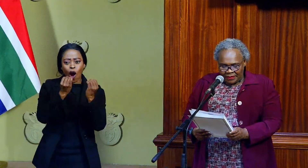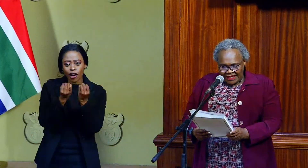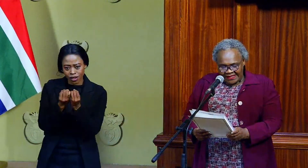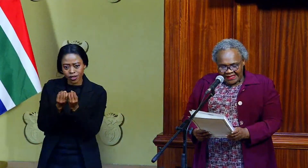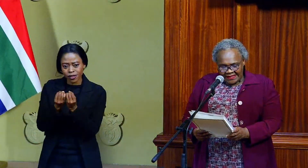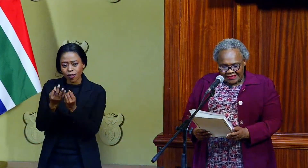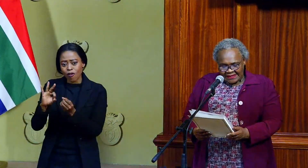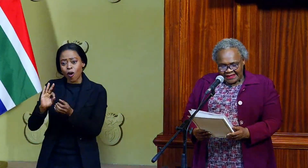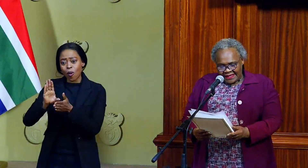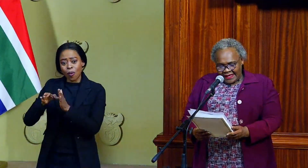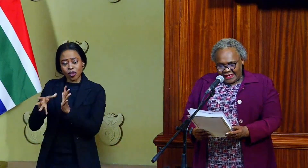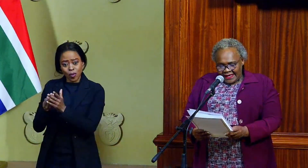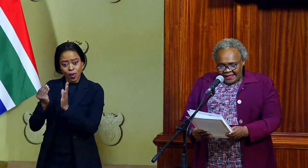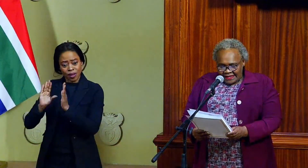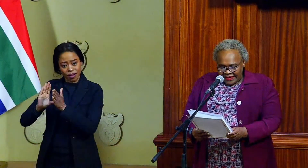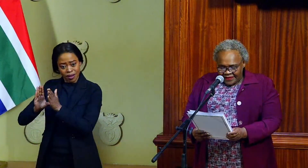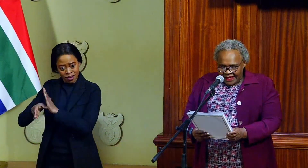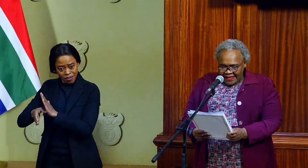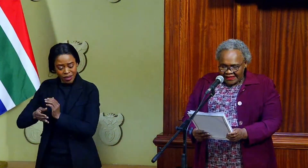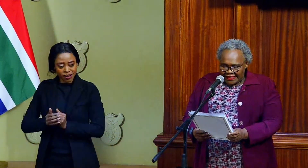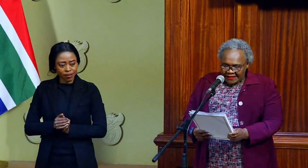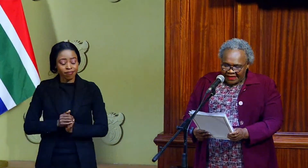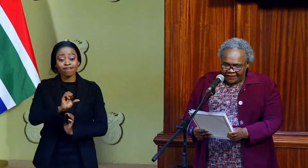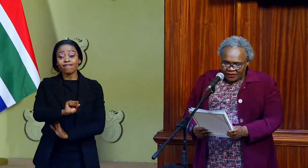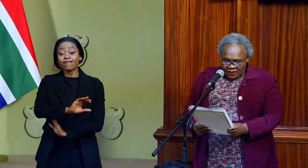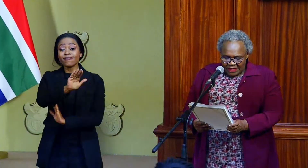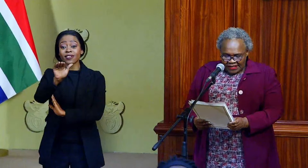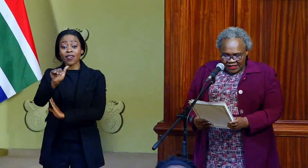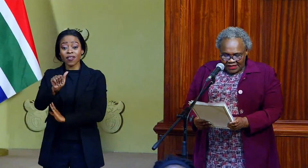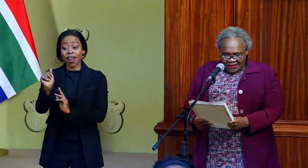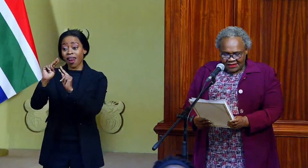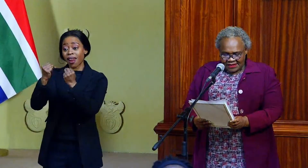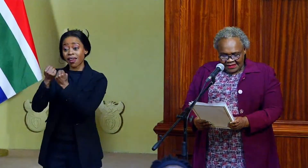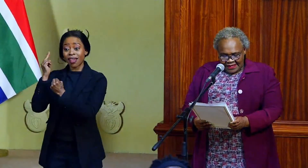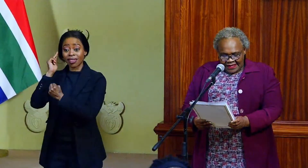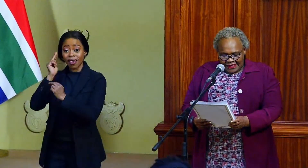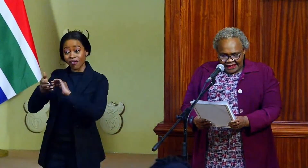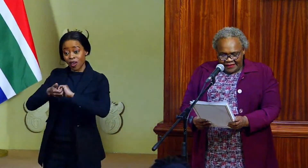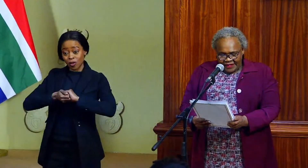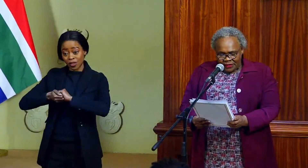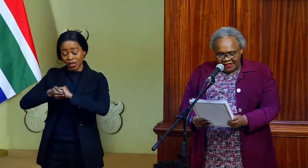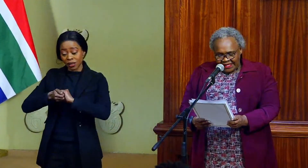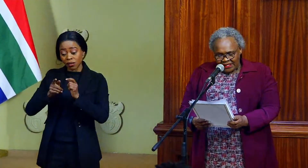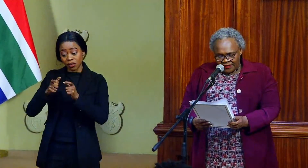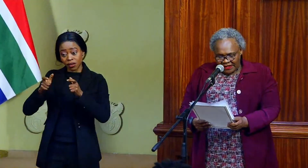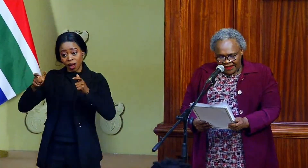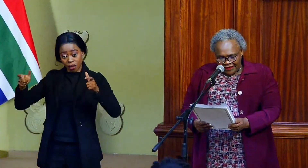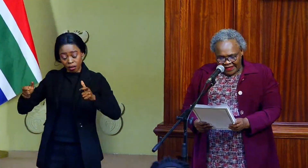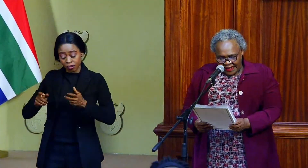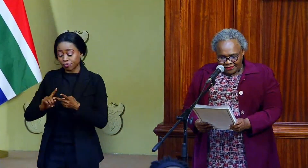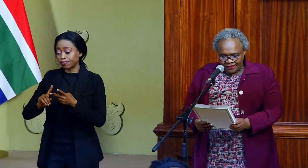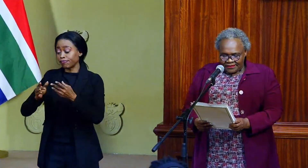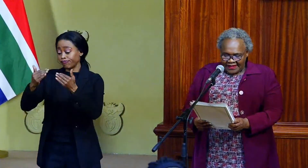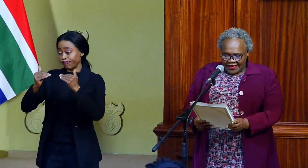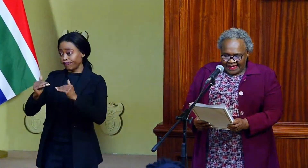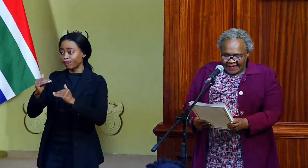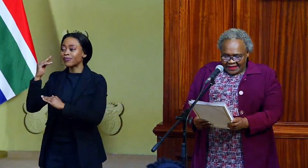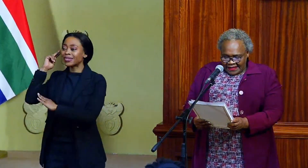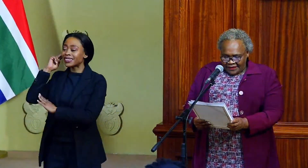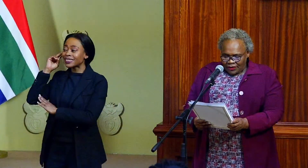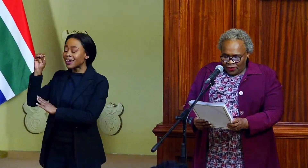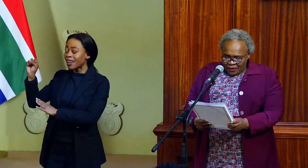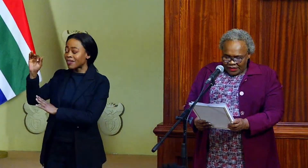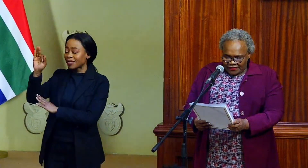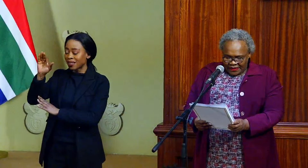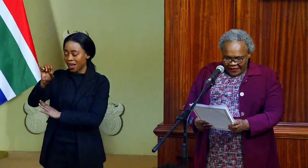with disabilities, South African National Deaf Association, Deaf Association of South Africa,